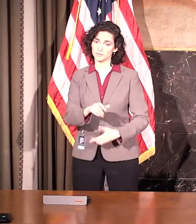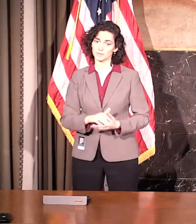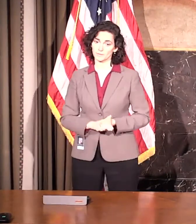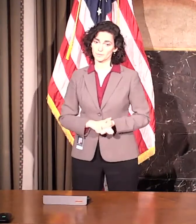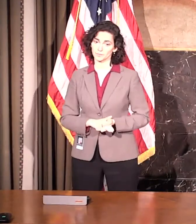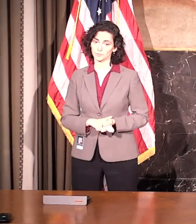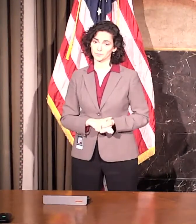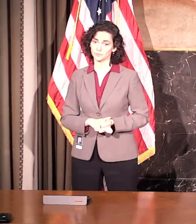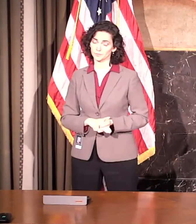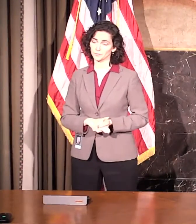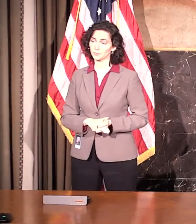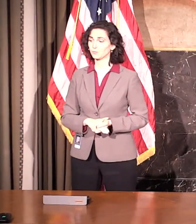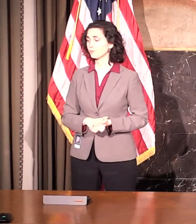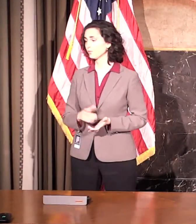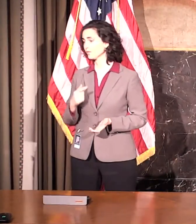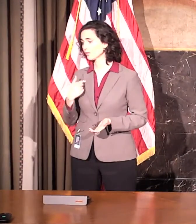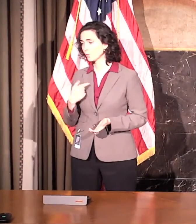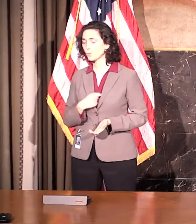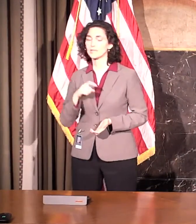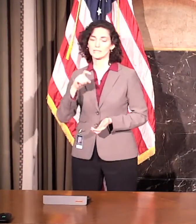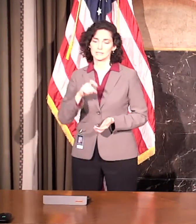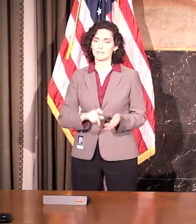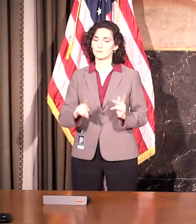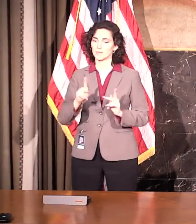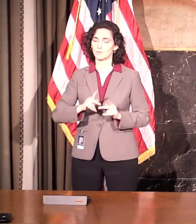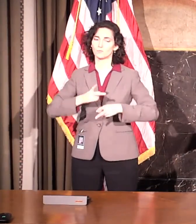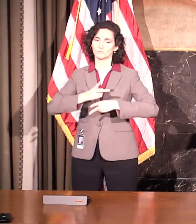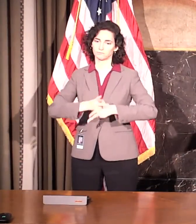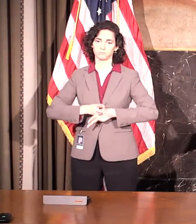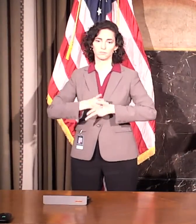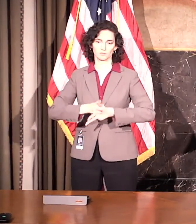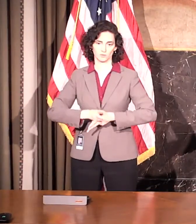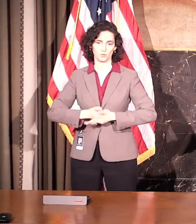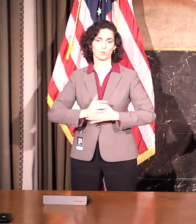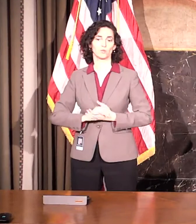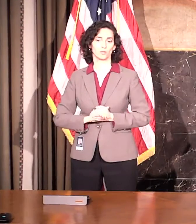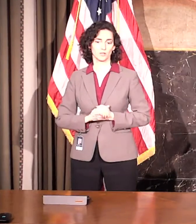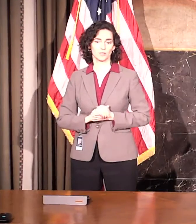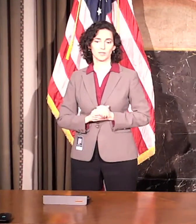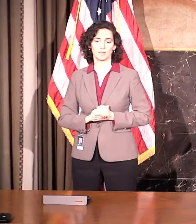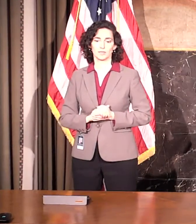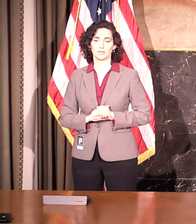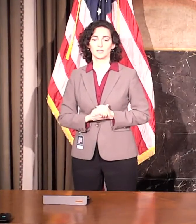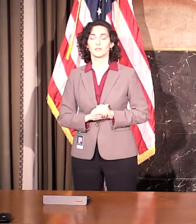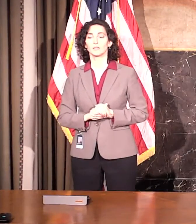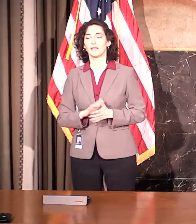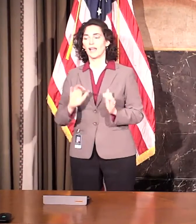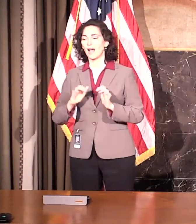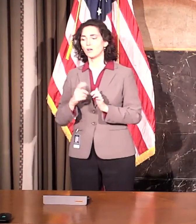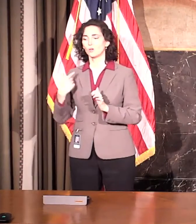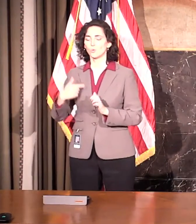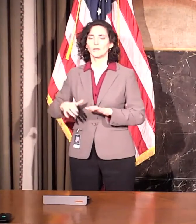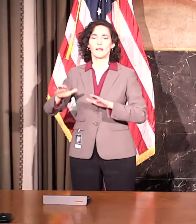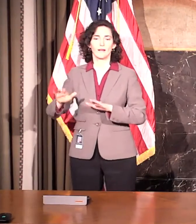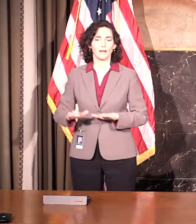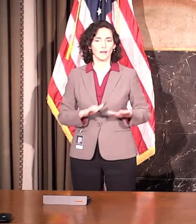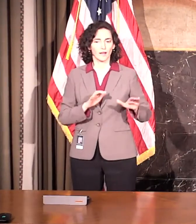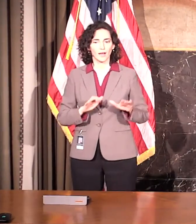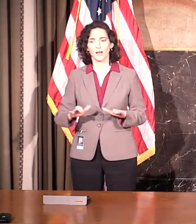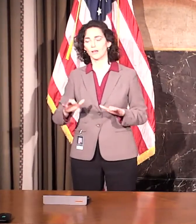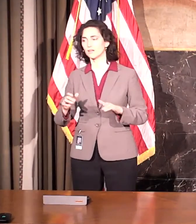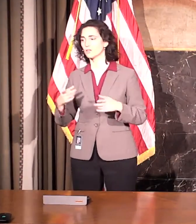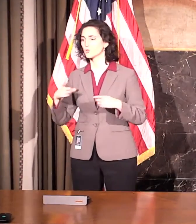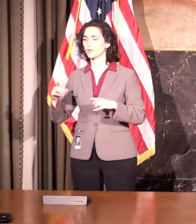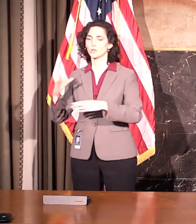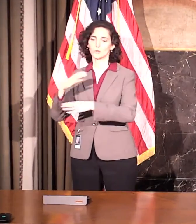people to be mindful of all of this as we conduct ourselves over the course of this